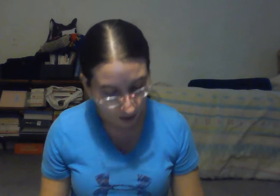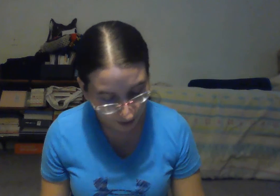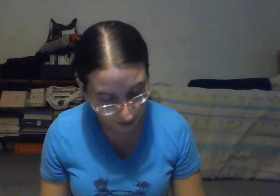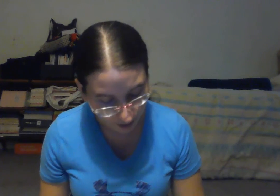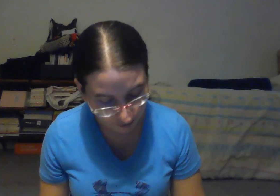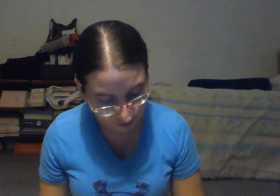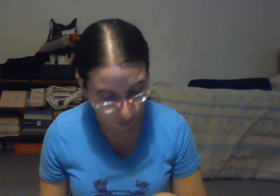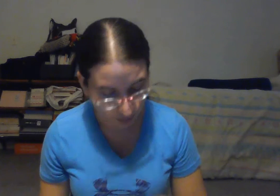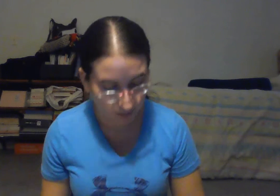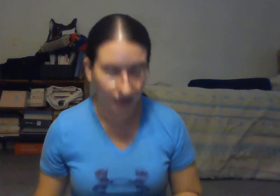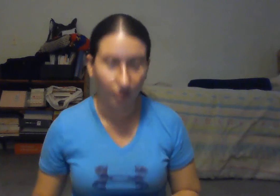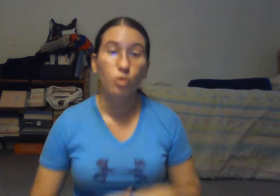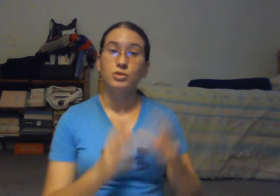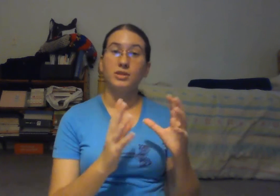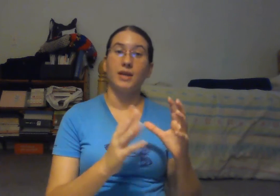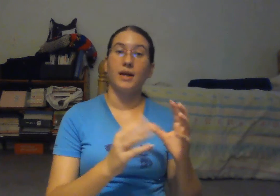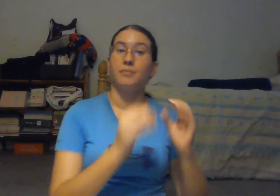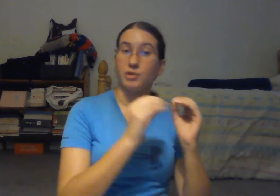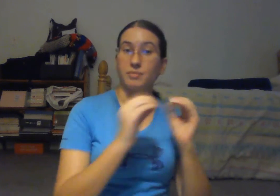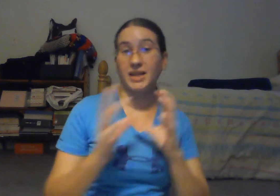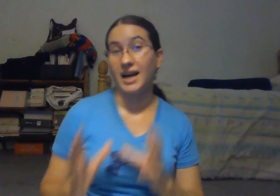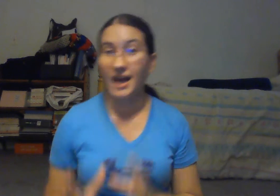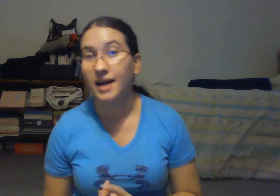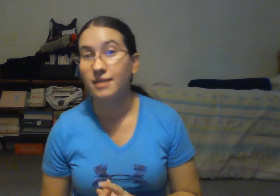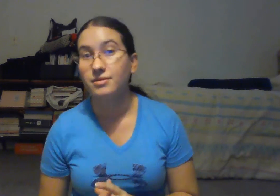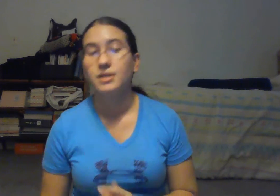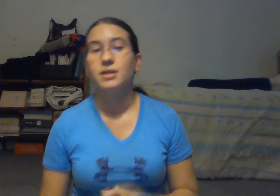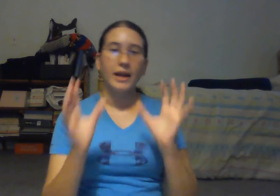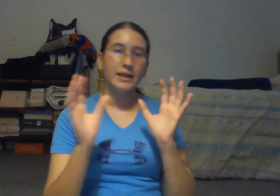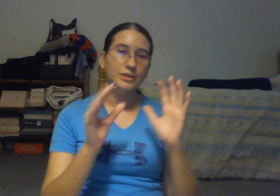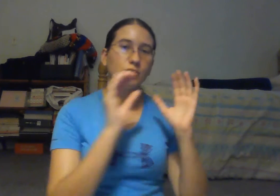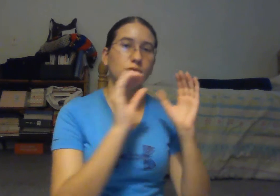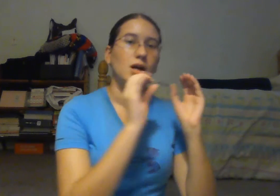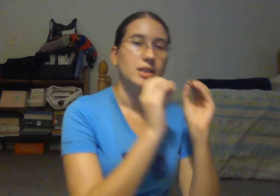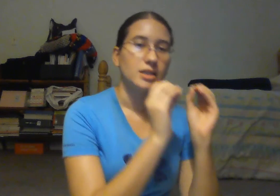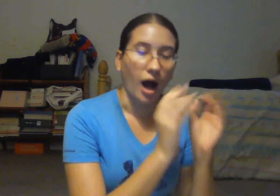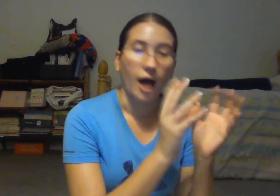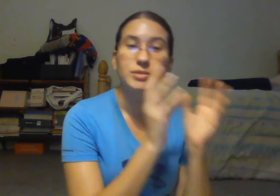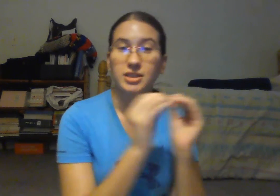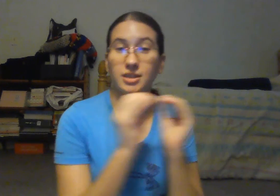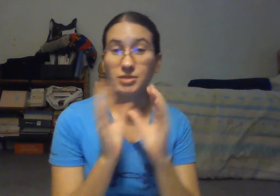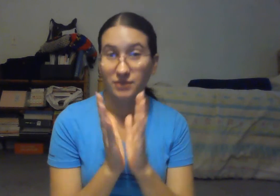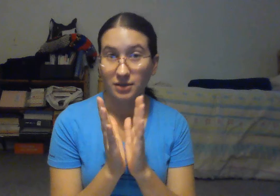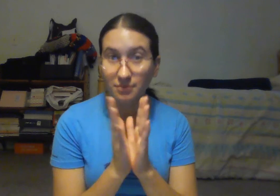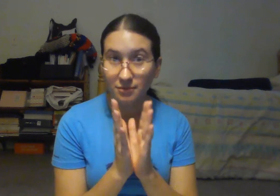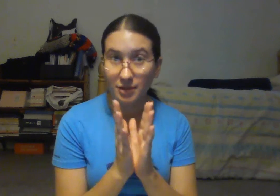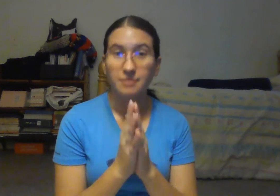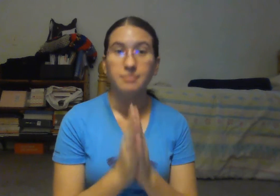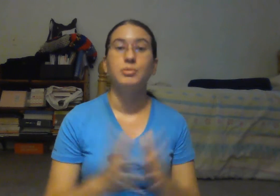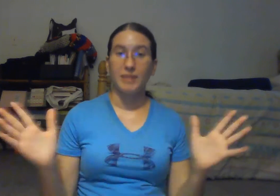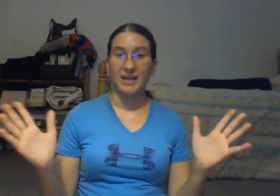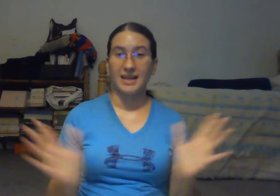I have book many. Or you could say book many I have. All right, let's do object, subject, verb, right? Book many I